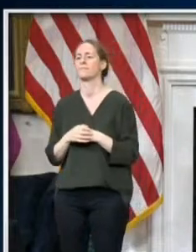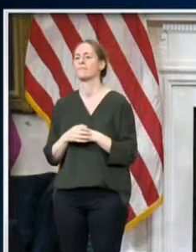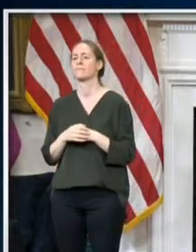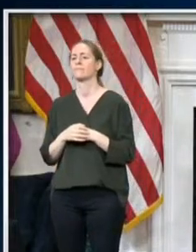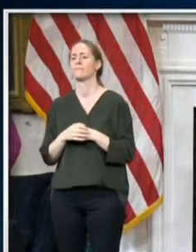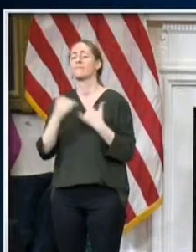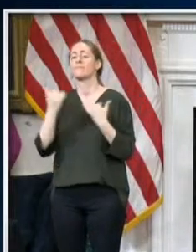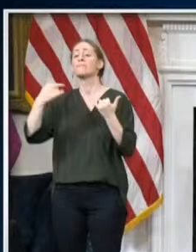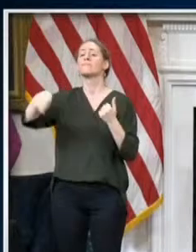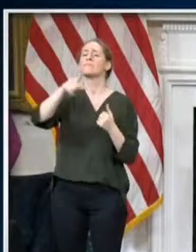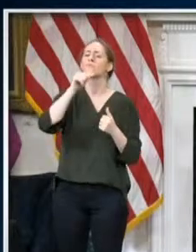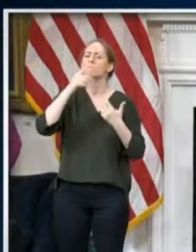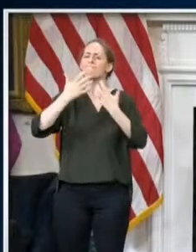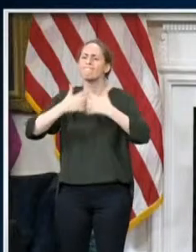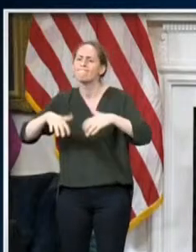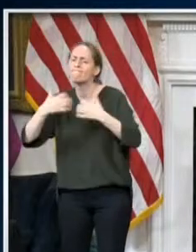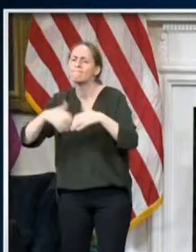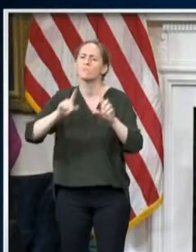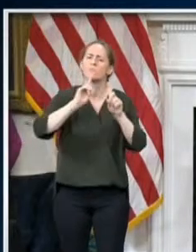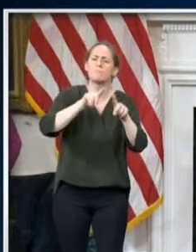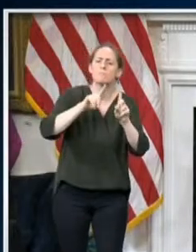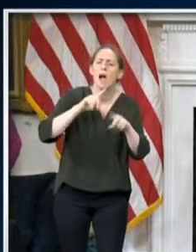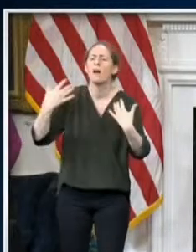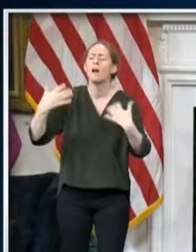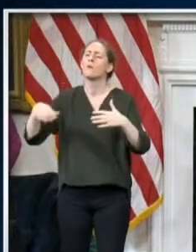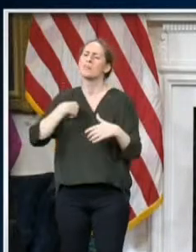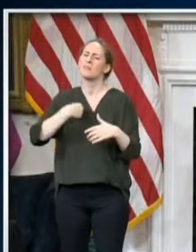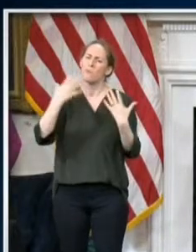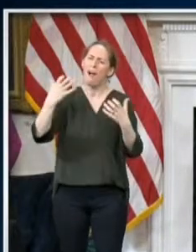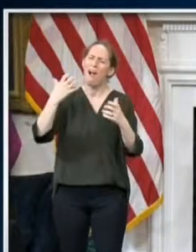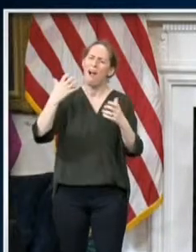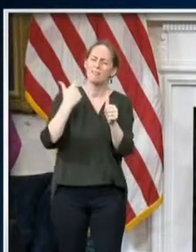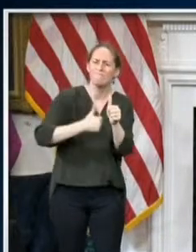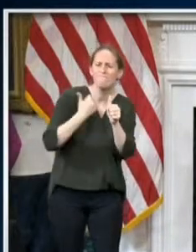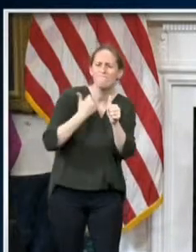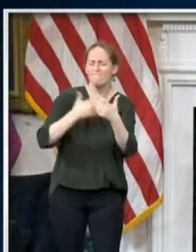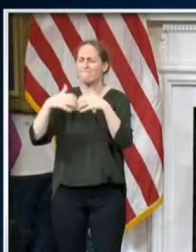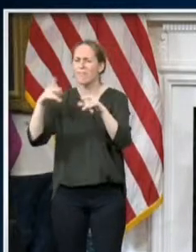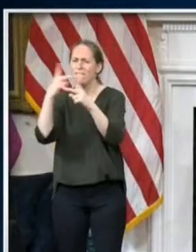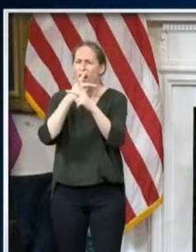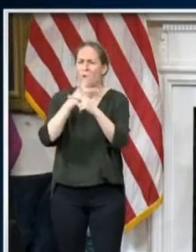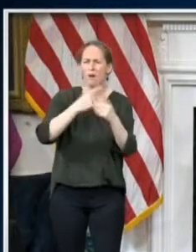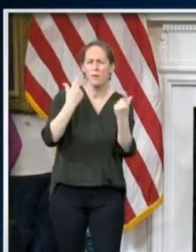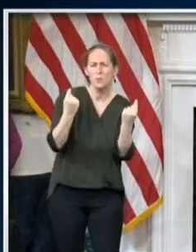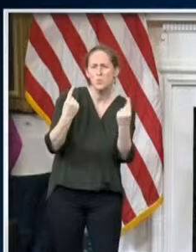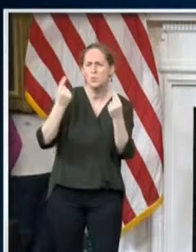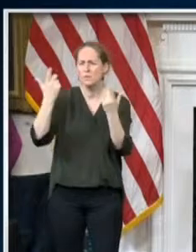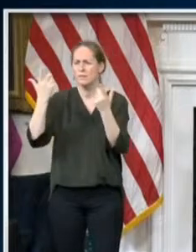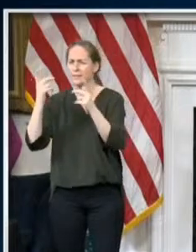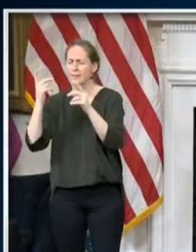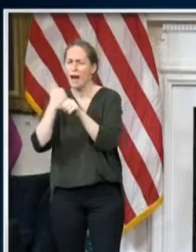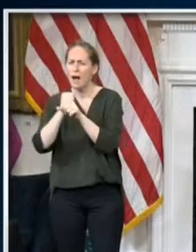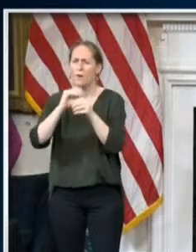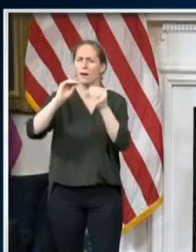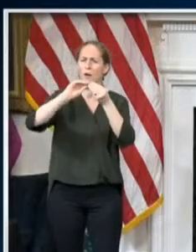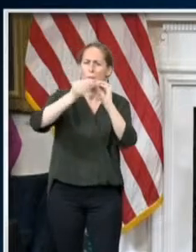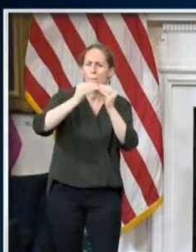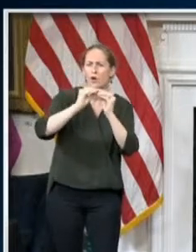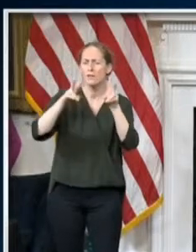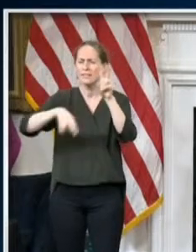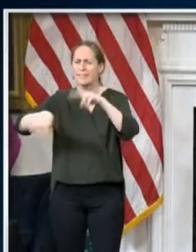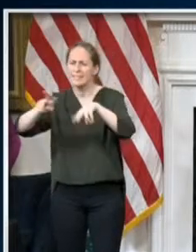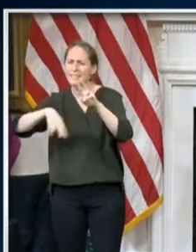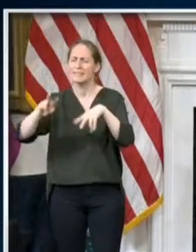to constantly monitor all of the public health metrics here in Maryland, as well as the spiking numbers in the